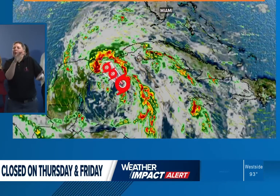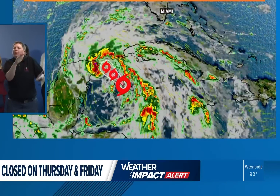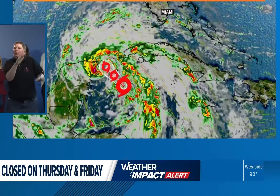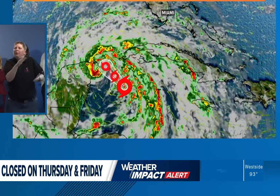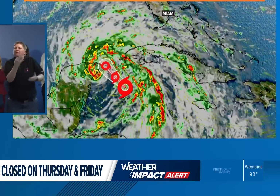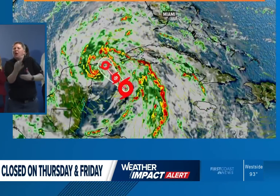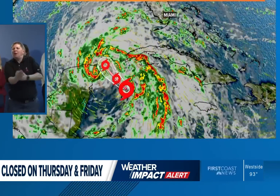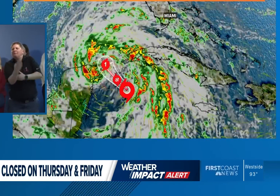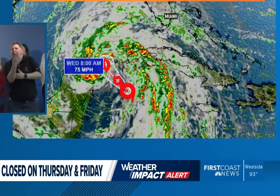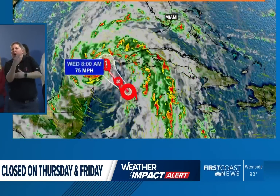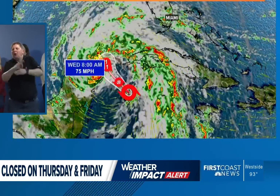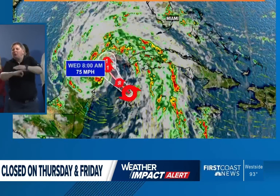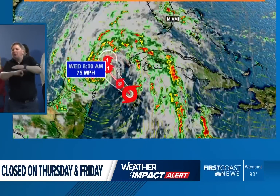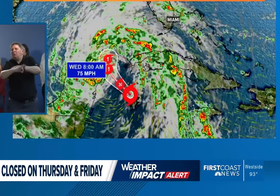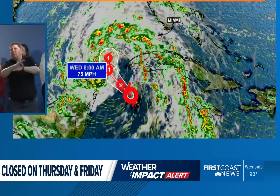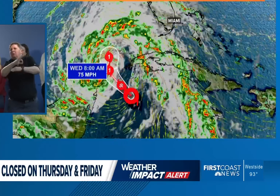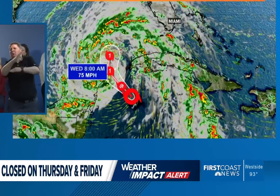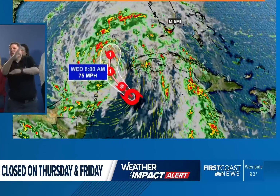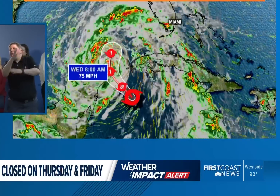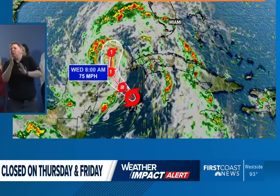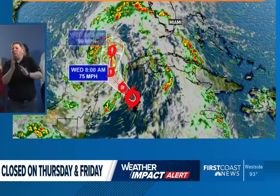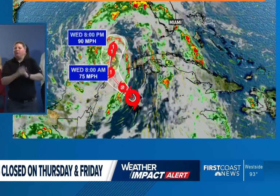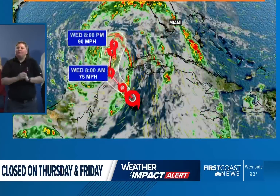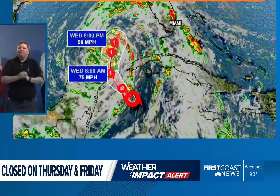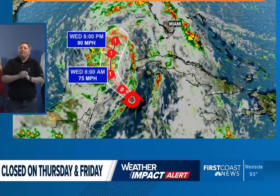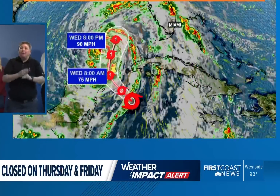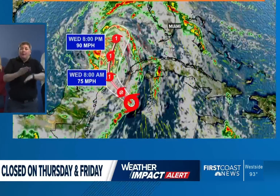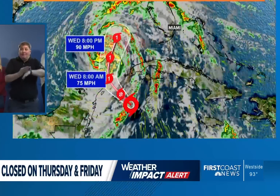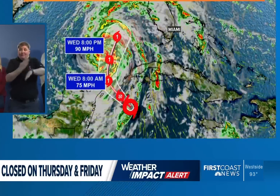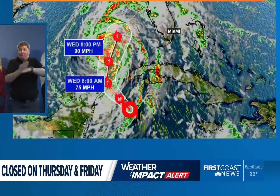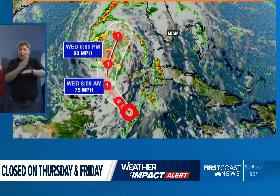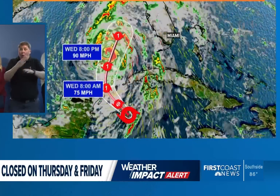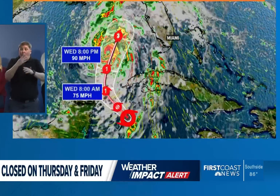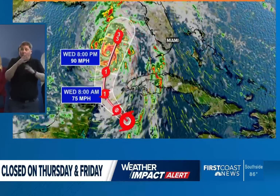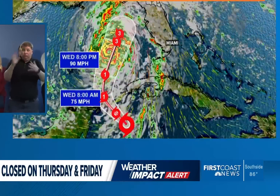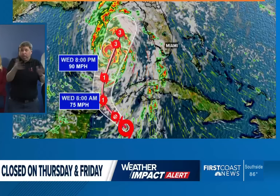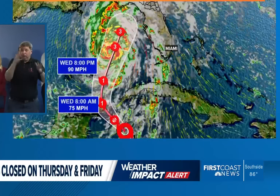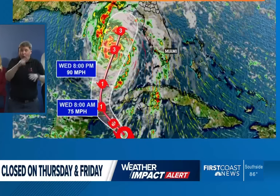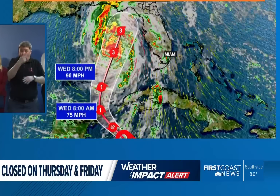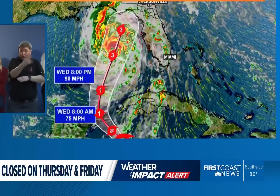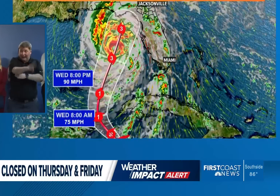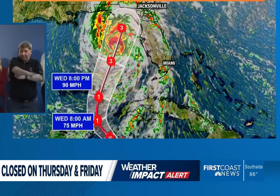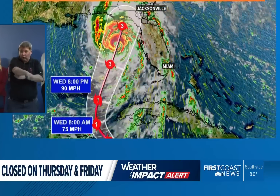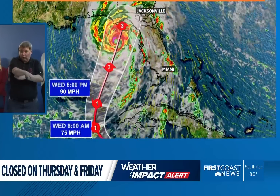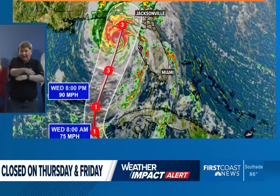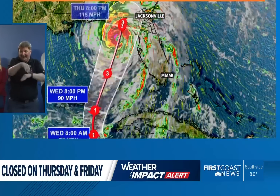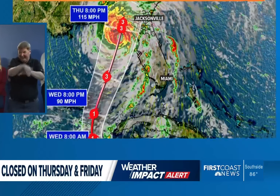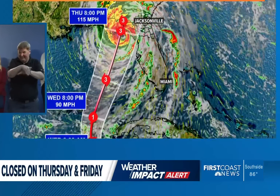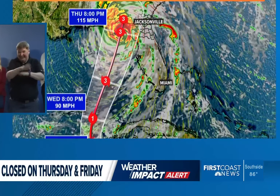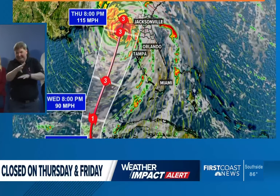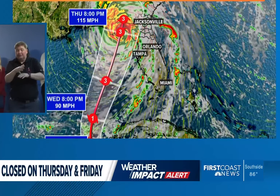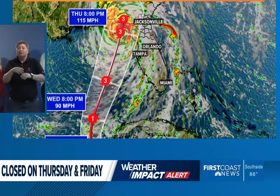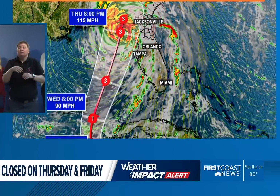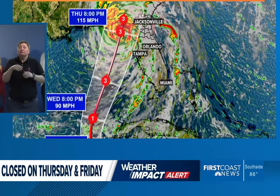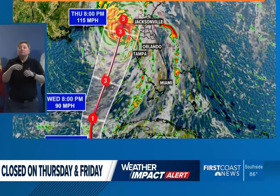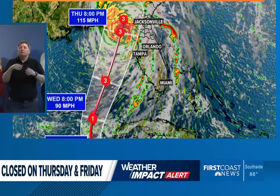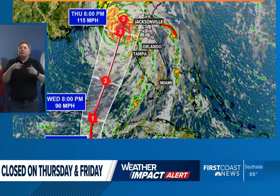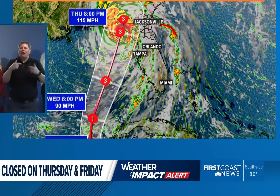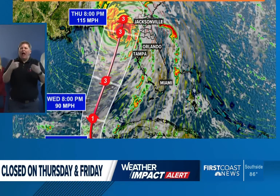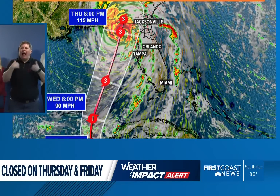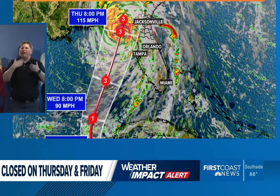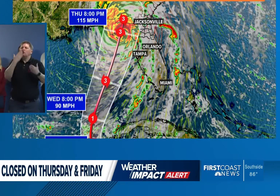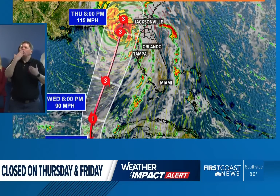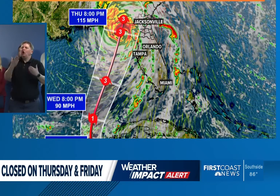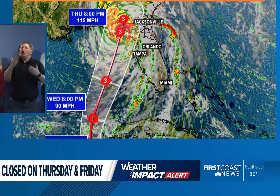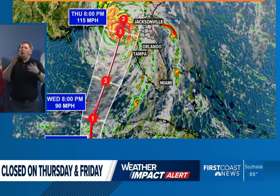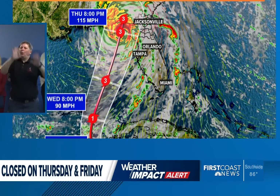those winds arrive, those sustained tropical storm force winds Thursday afternoon, Thursday evening, we have pretty good conditions